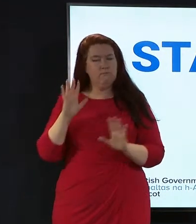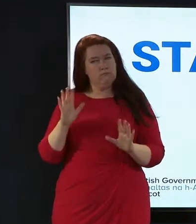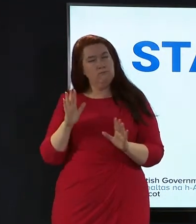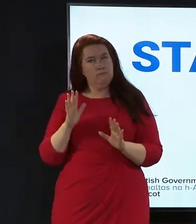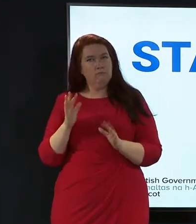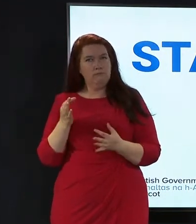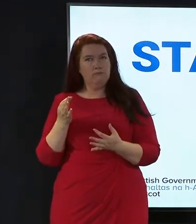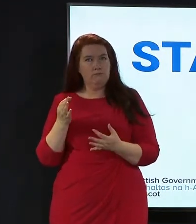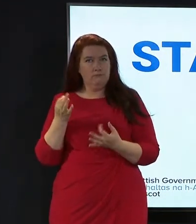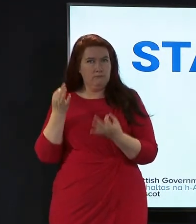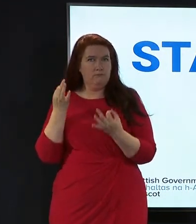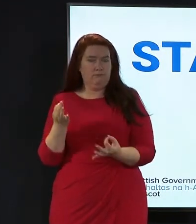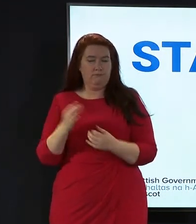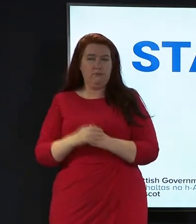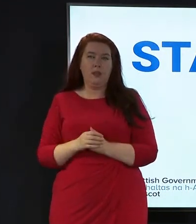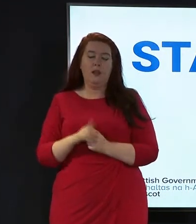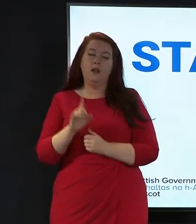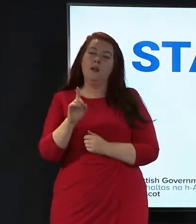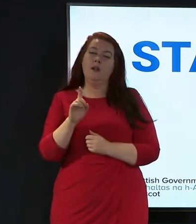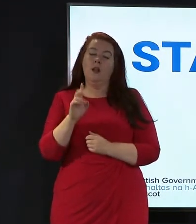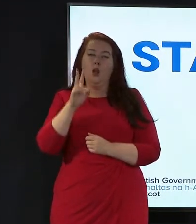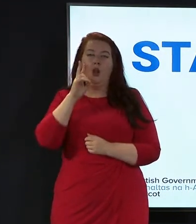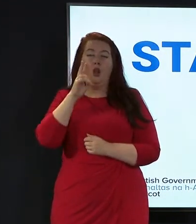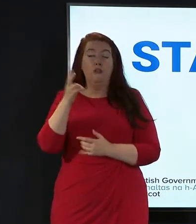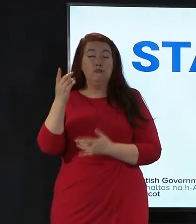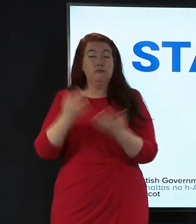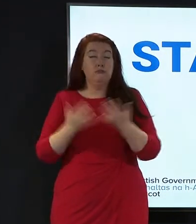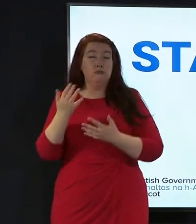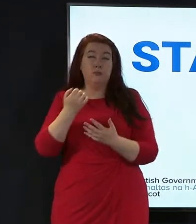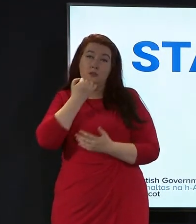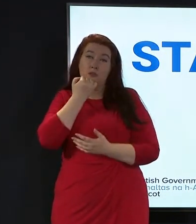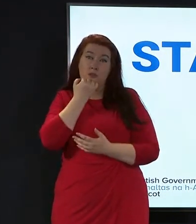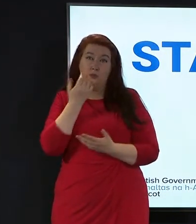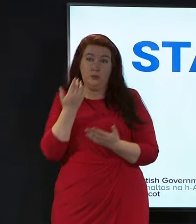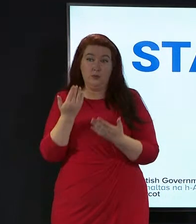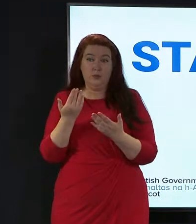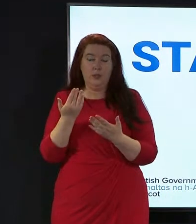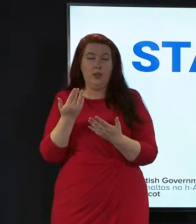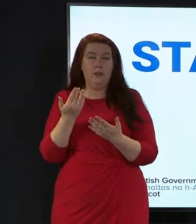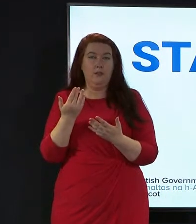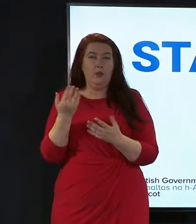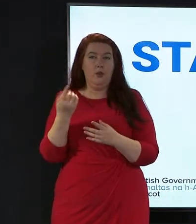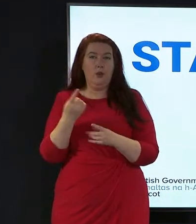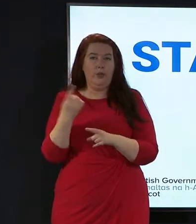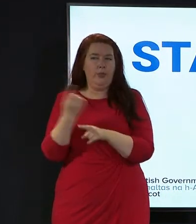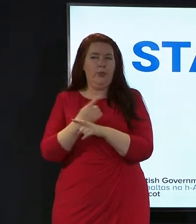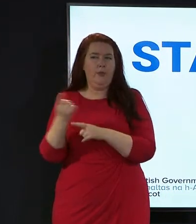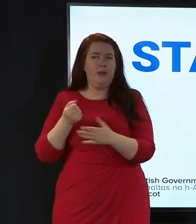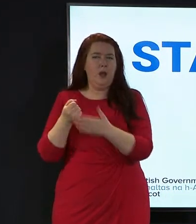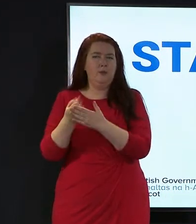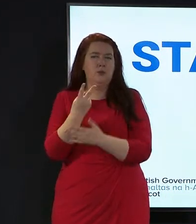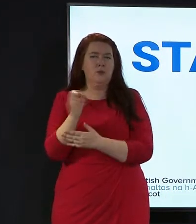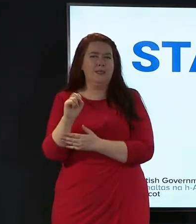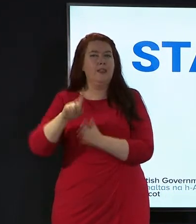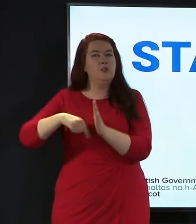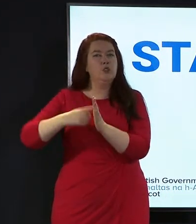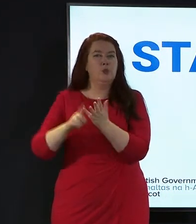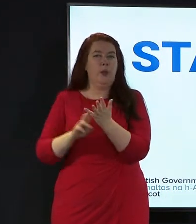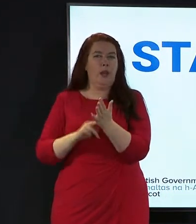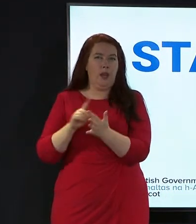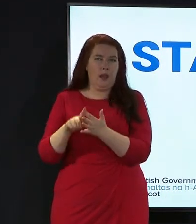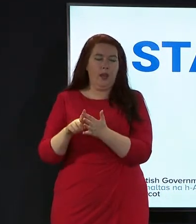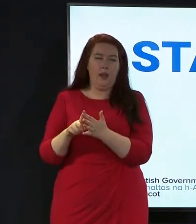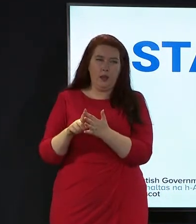look at the most recent figures for week up to the 20th of June, so obviously we'll have an update on